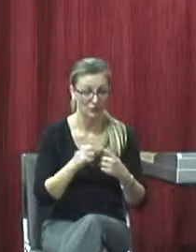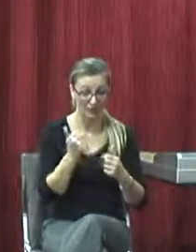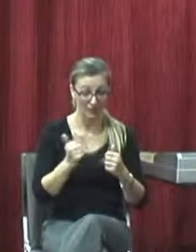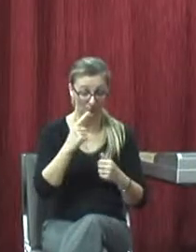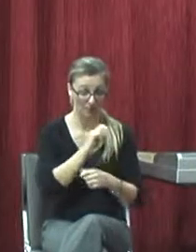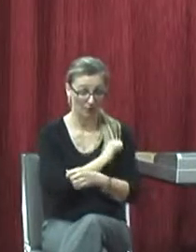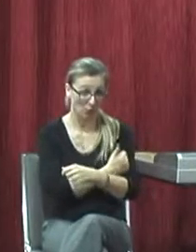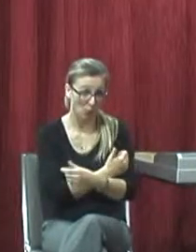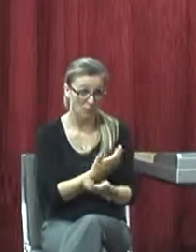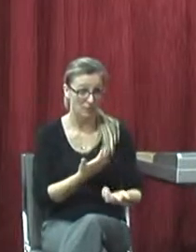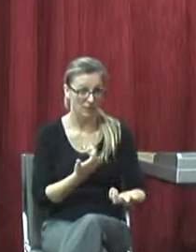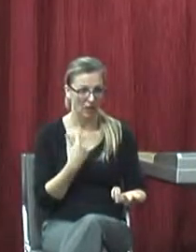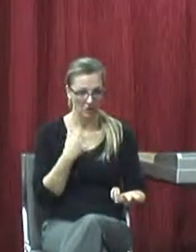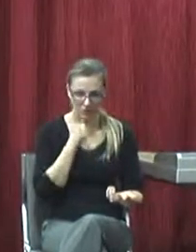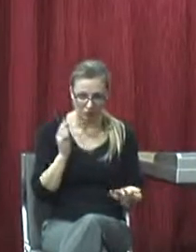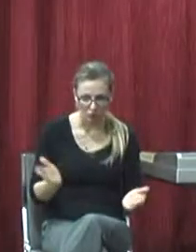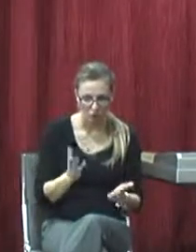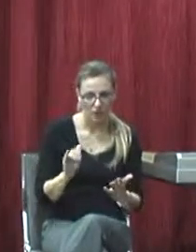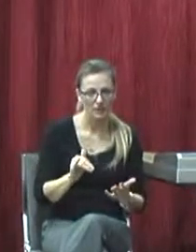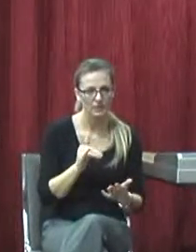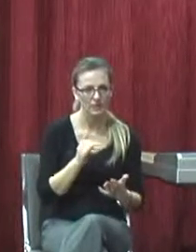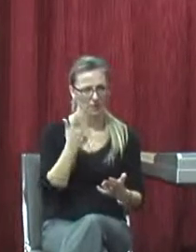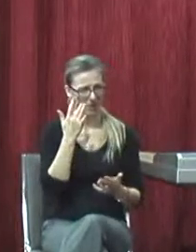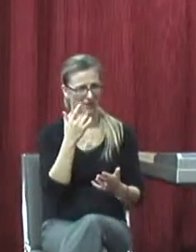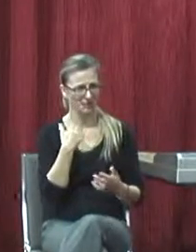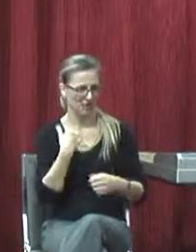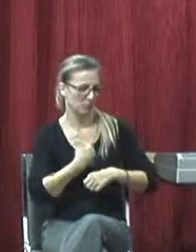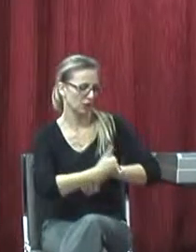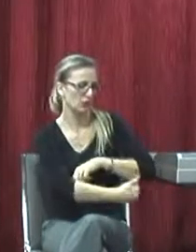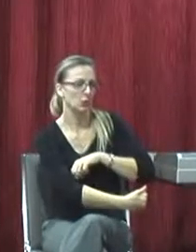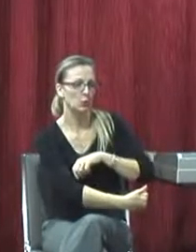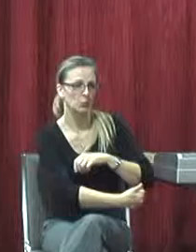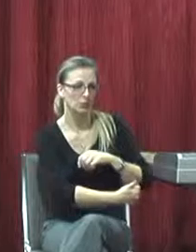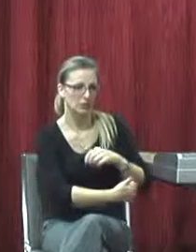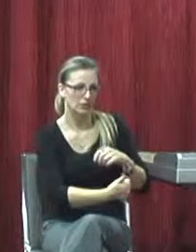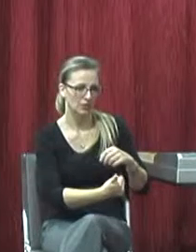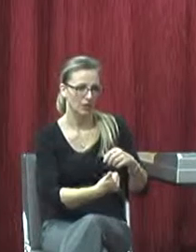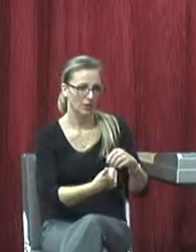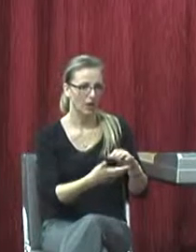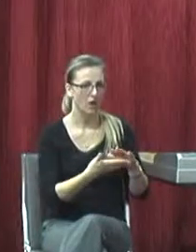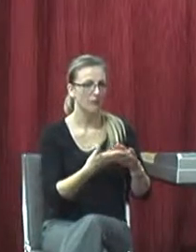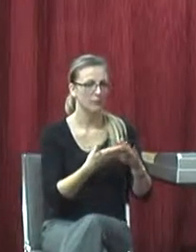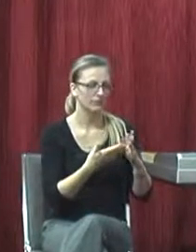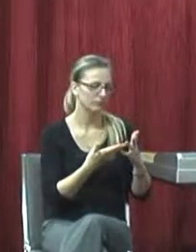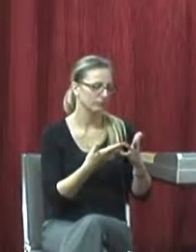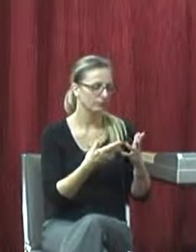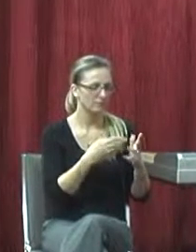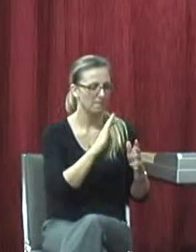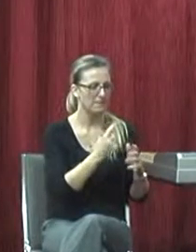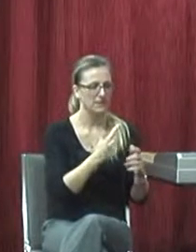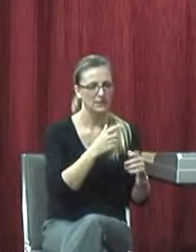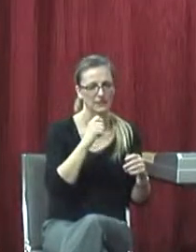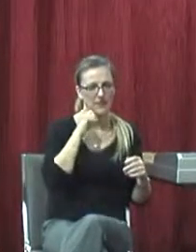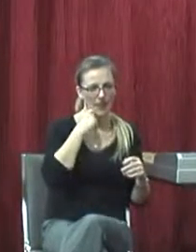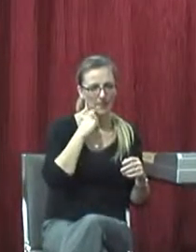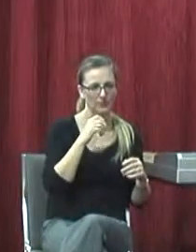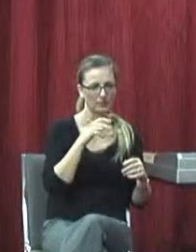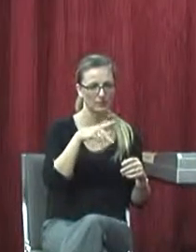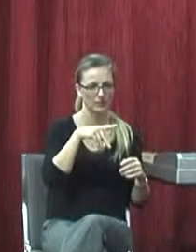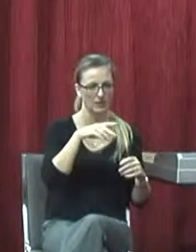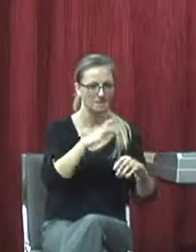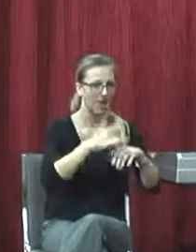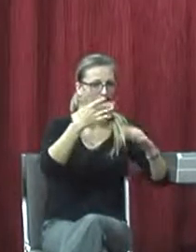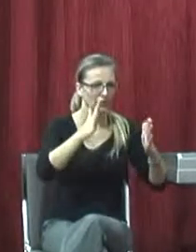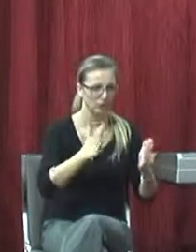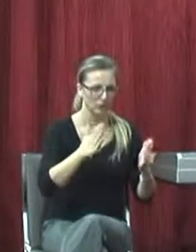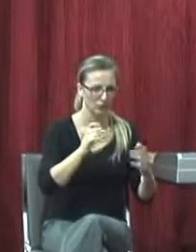like teachers or parents or anything, because I would be accused of being an apple polisher or a brown nose. That, can